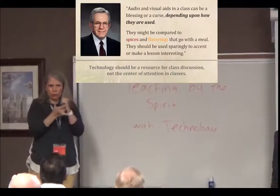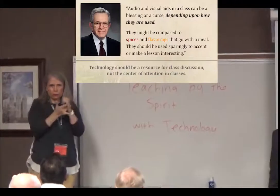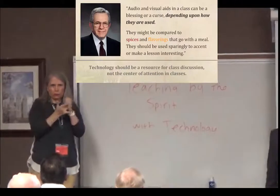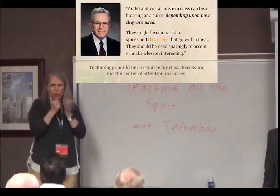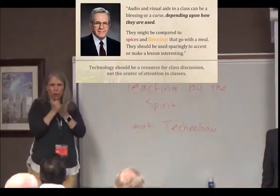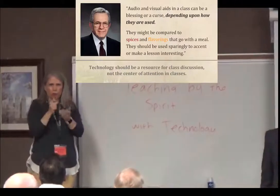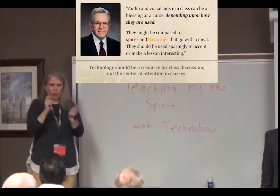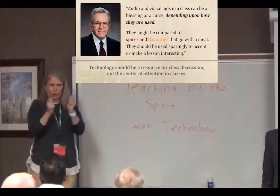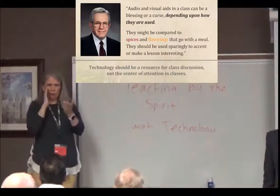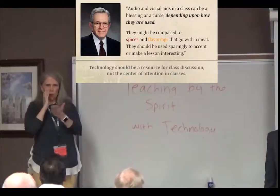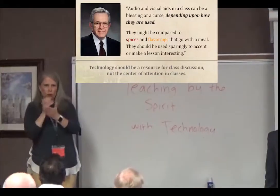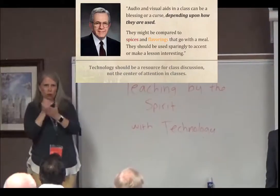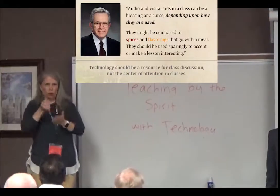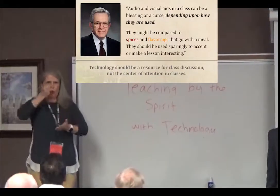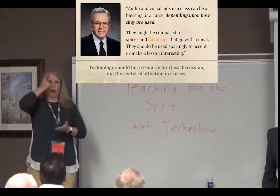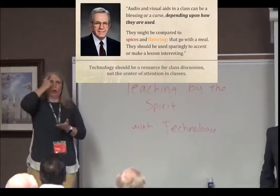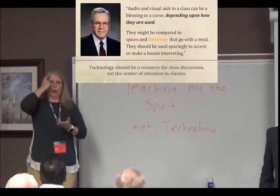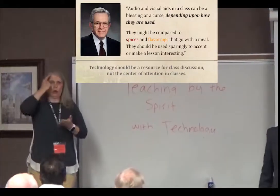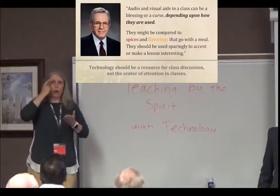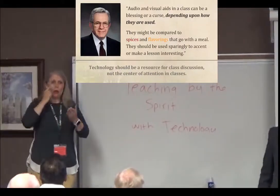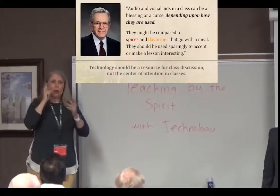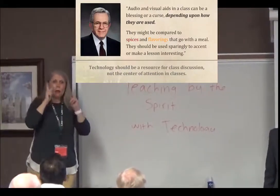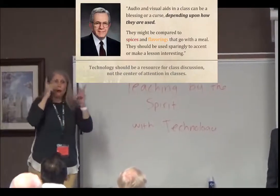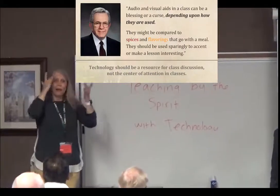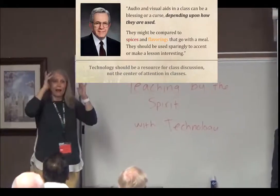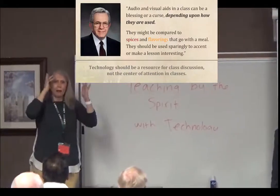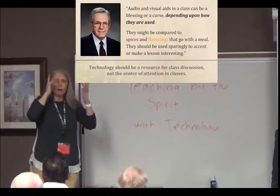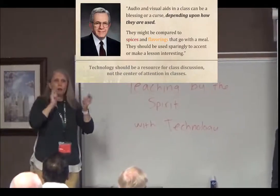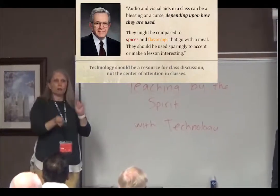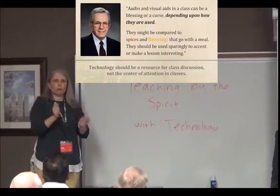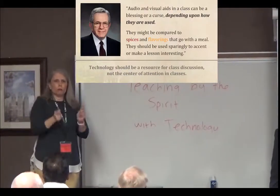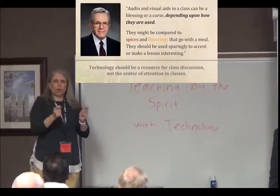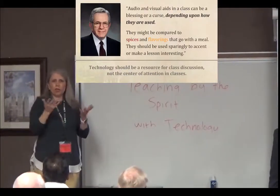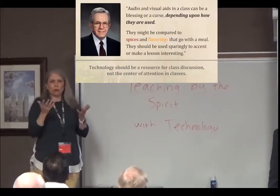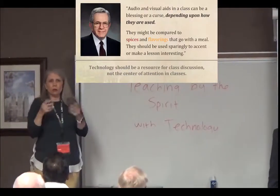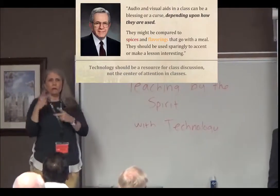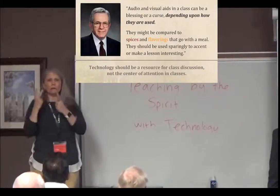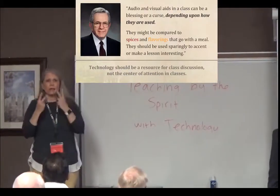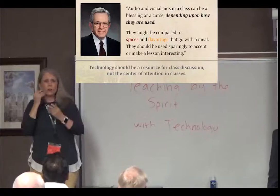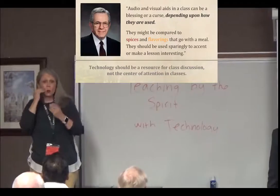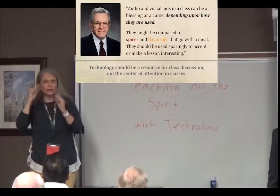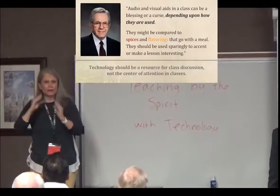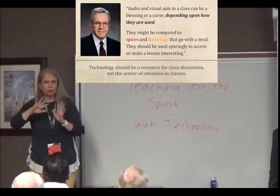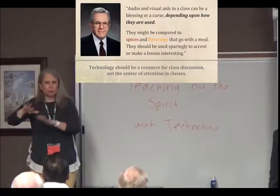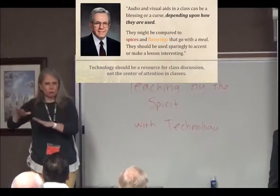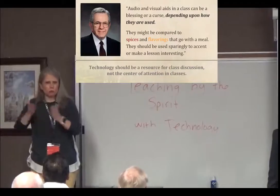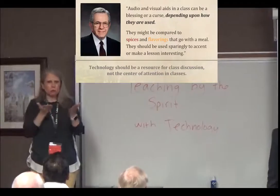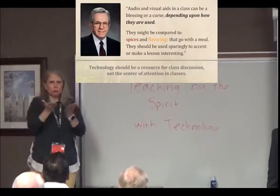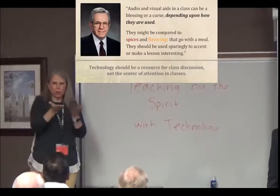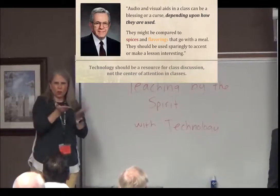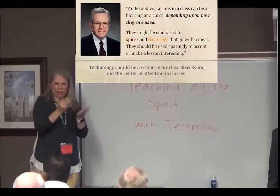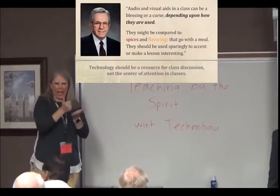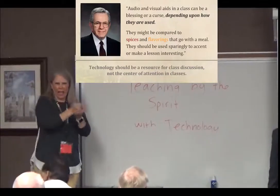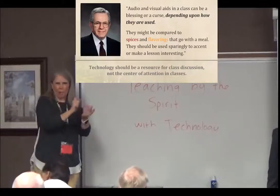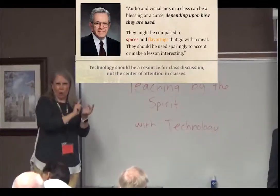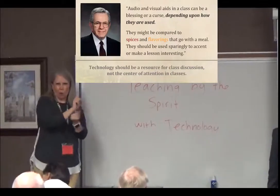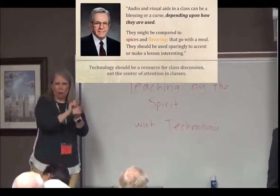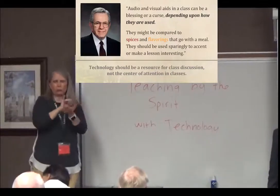visual skills, and if you watch them, sometimes if you change that technology around, it makes lights go off in their brain, and